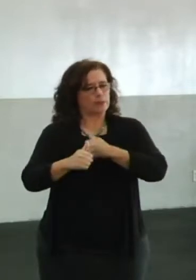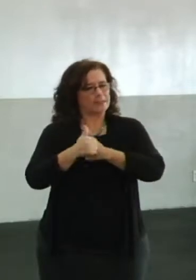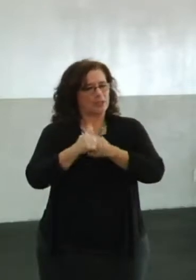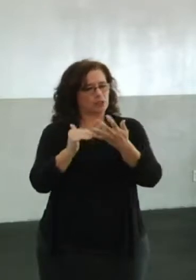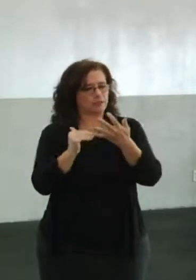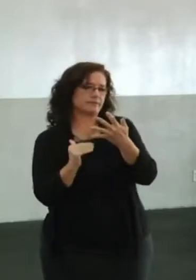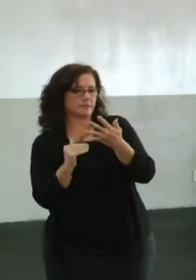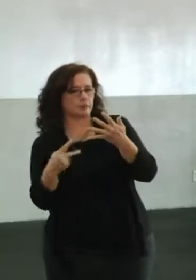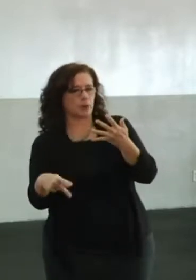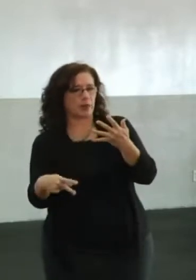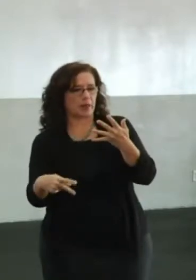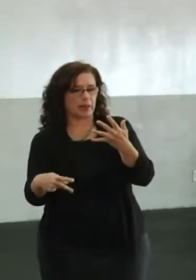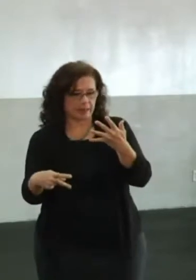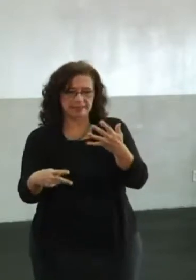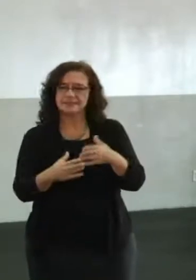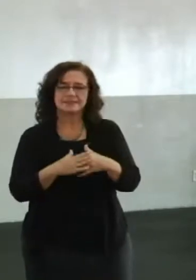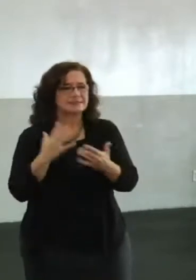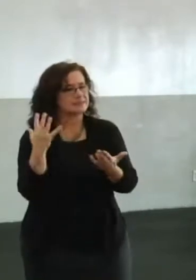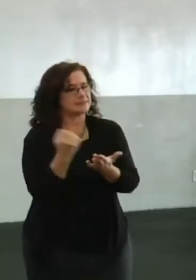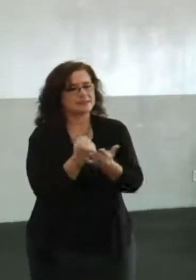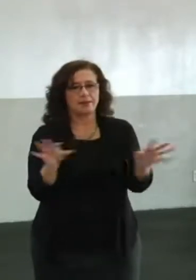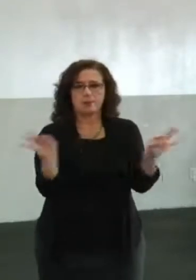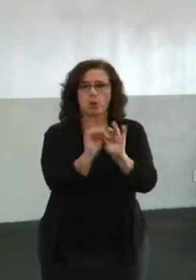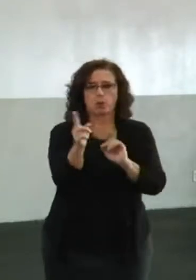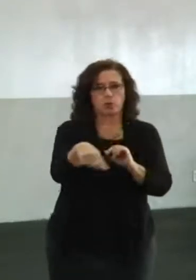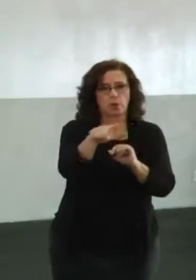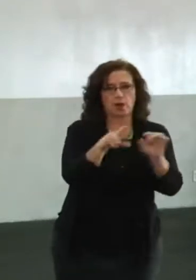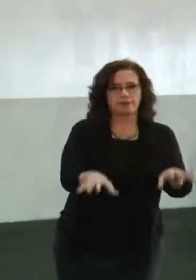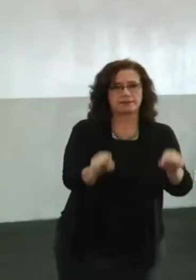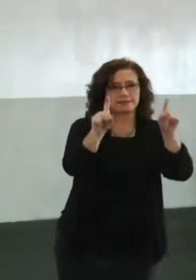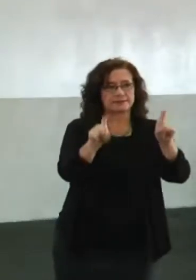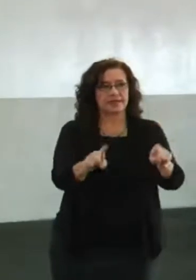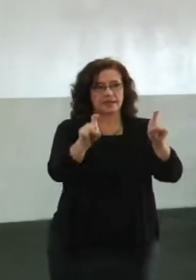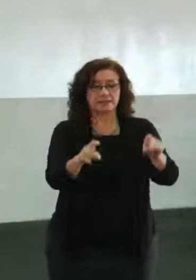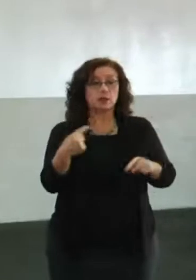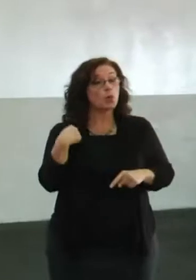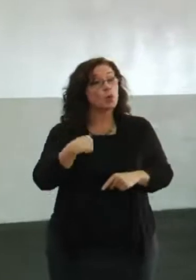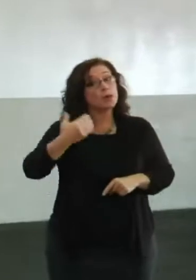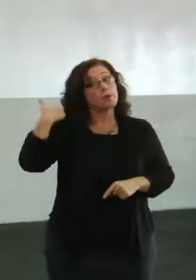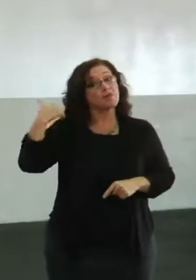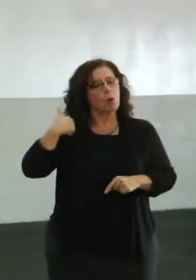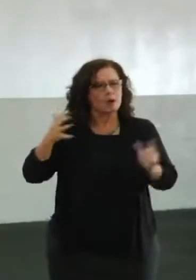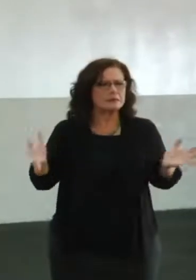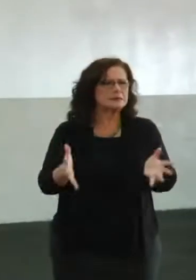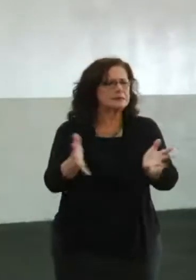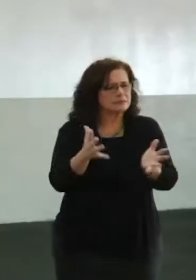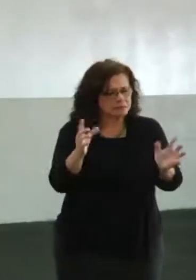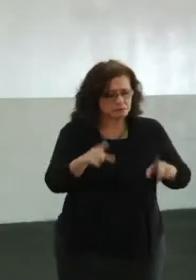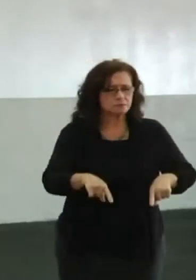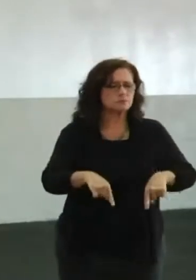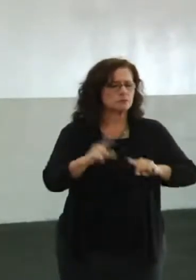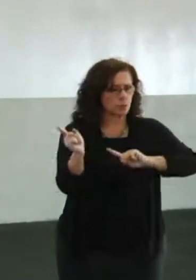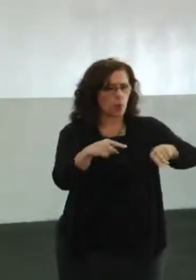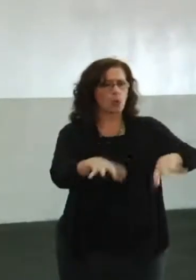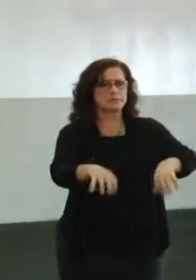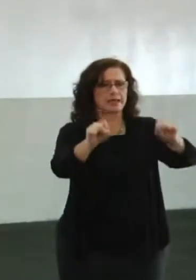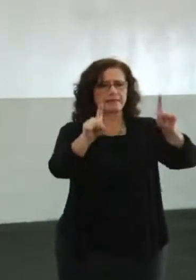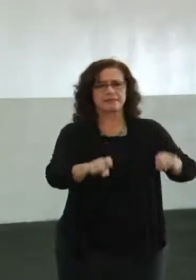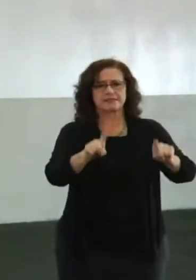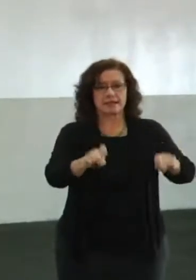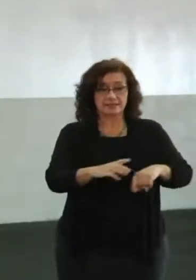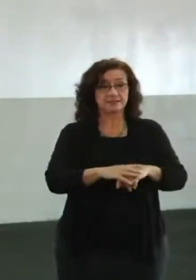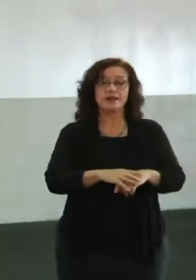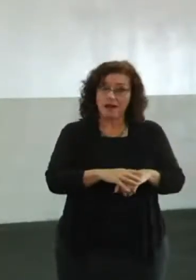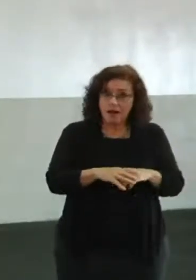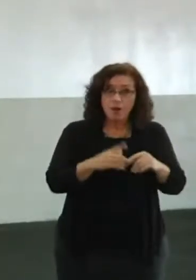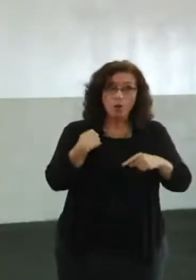Once again, this county, this Ventura County community answered the call. You can see it. You could see it here yesterday. I was here yesterday. They had a record